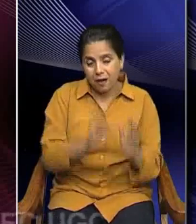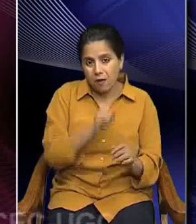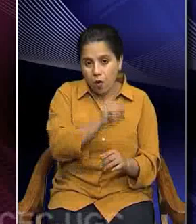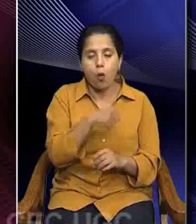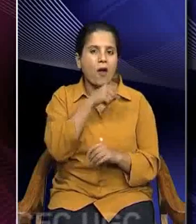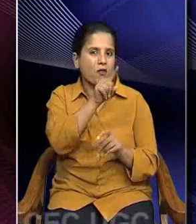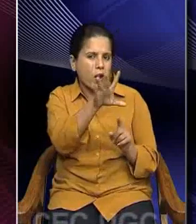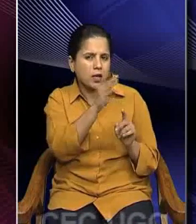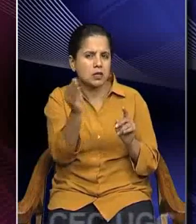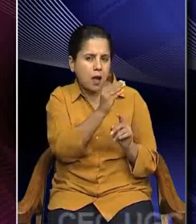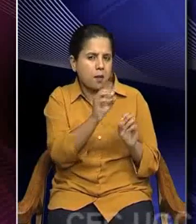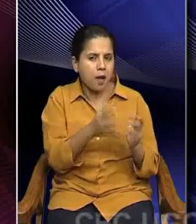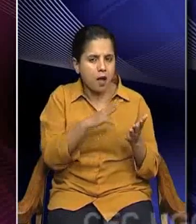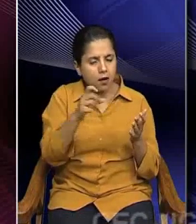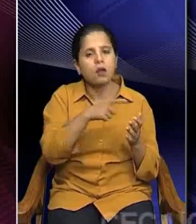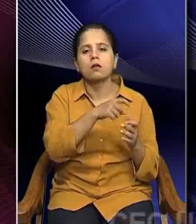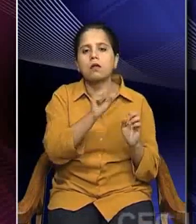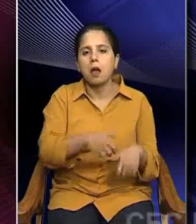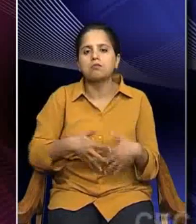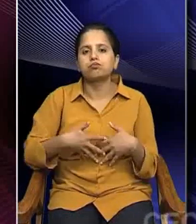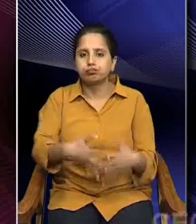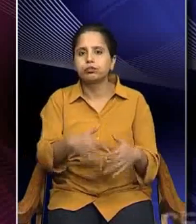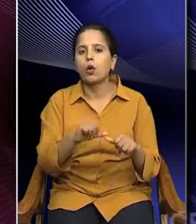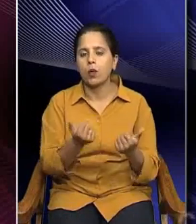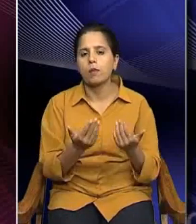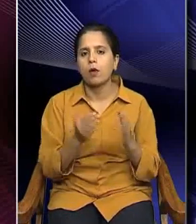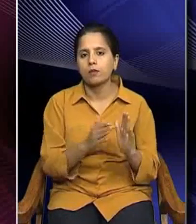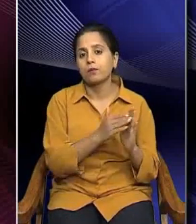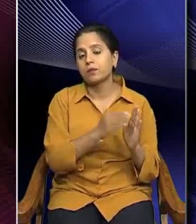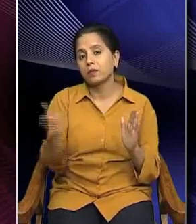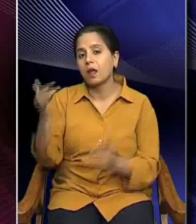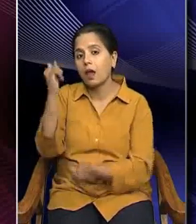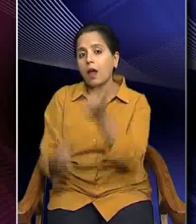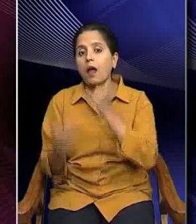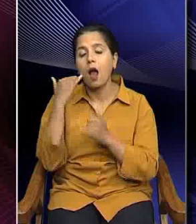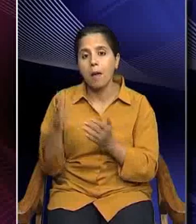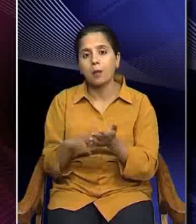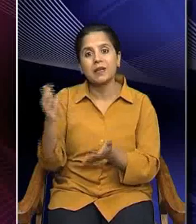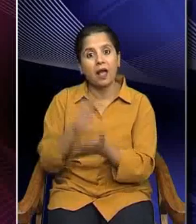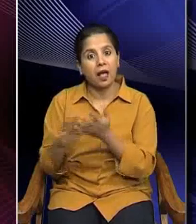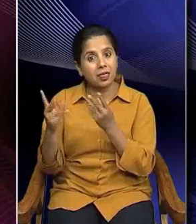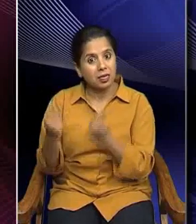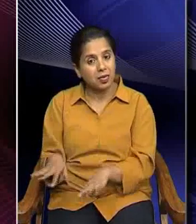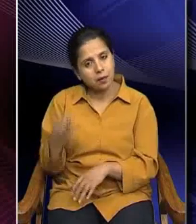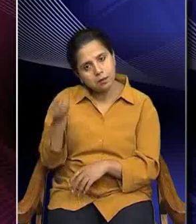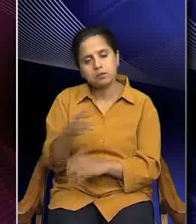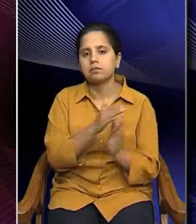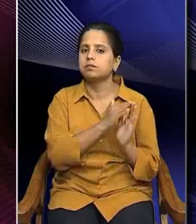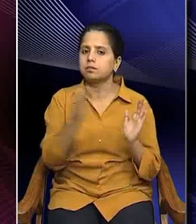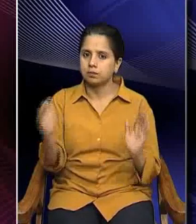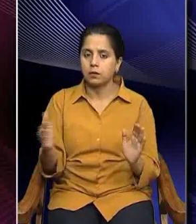teens, peaks in the 20s and then declines to menopause, the end of the menstruation time. If you look at some of the global